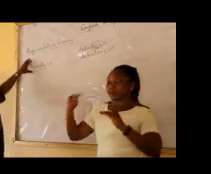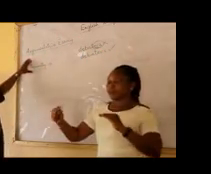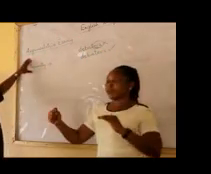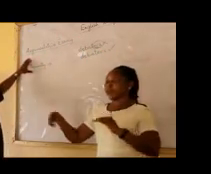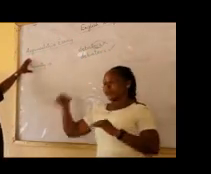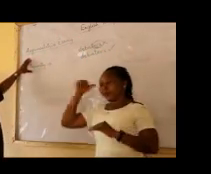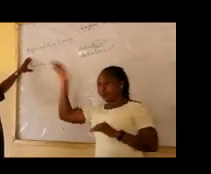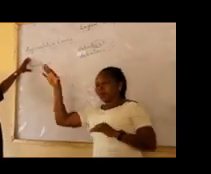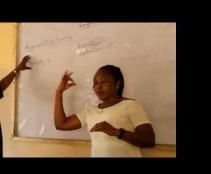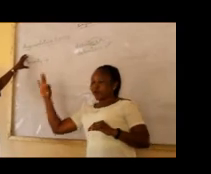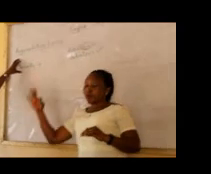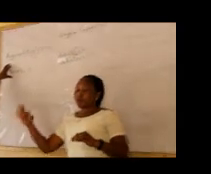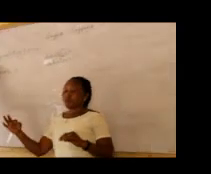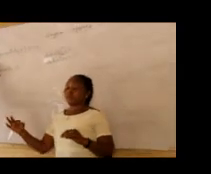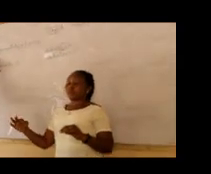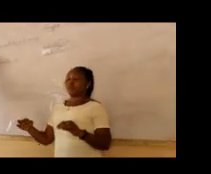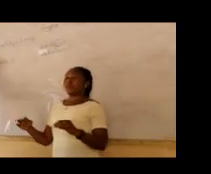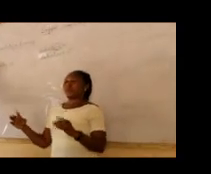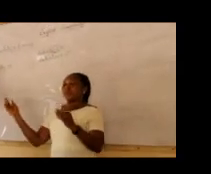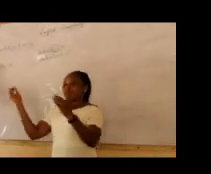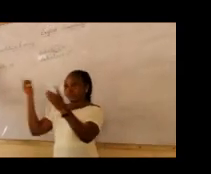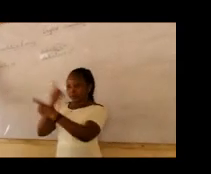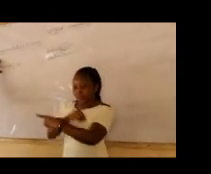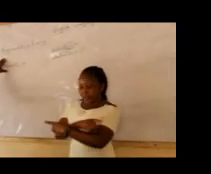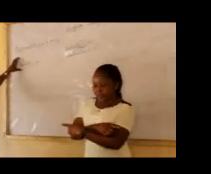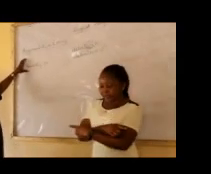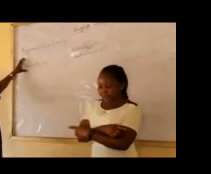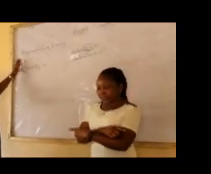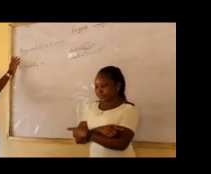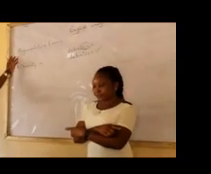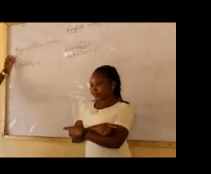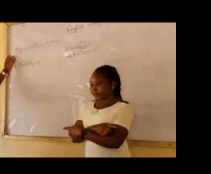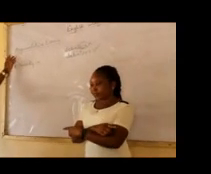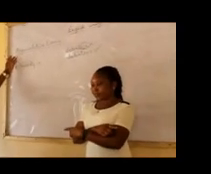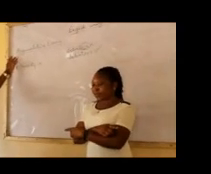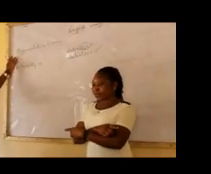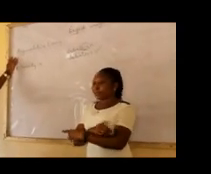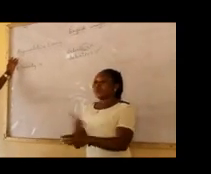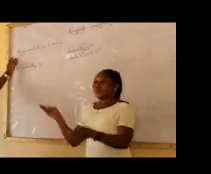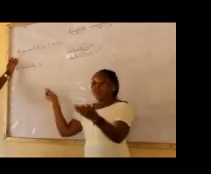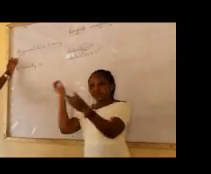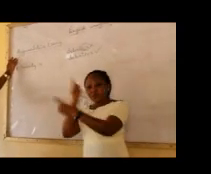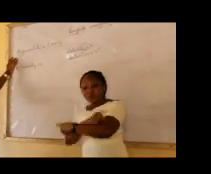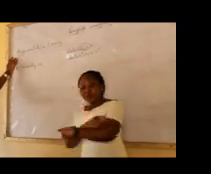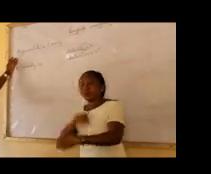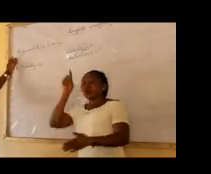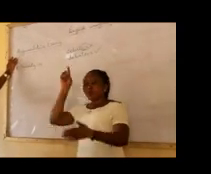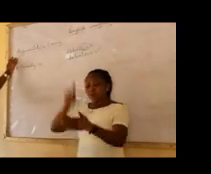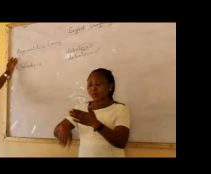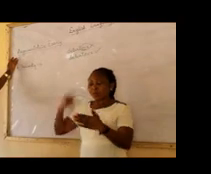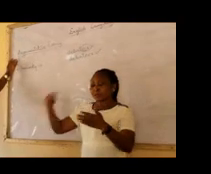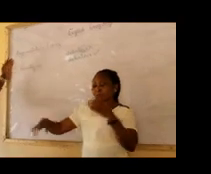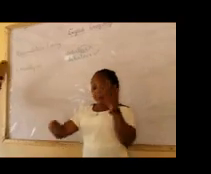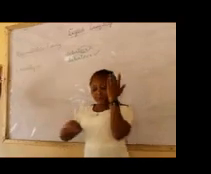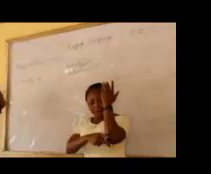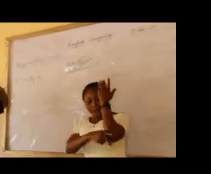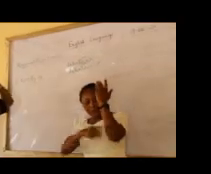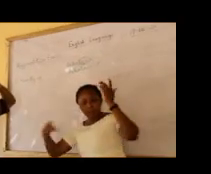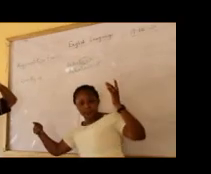These days, the modern men, what the kidnappers need to do